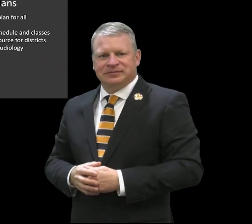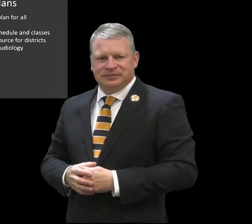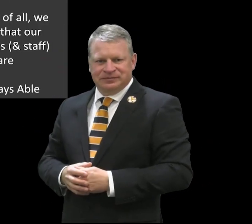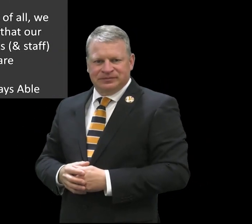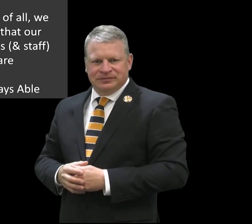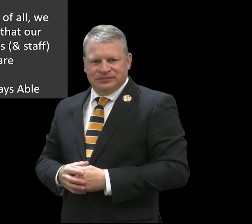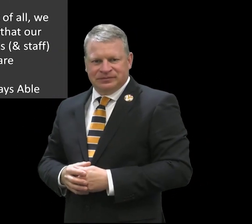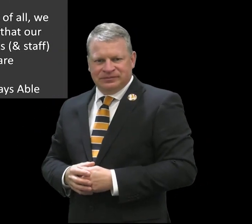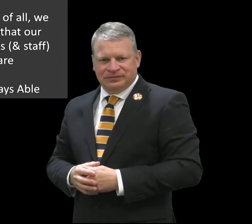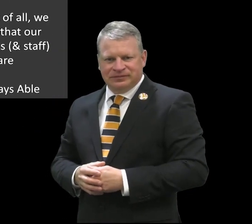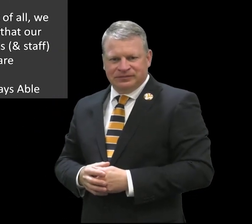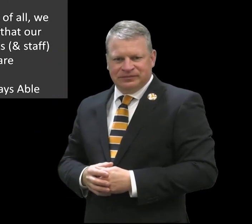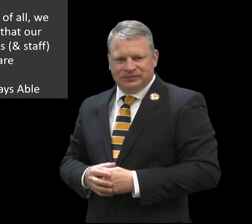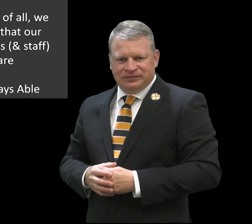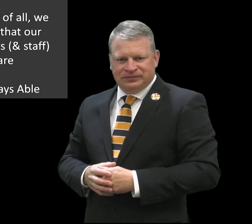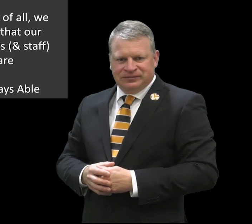support the children who need those services.